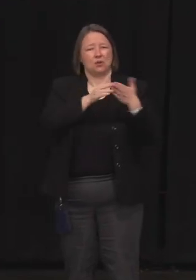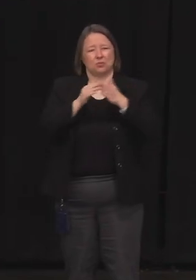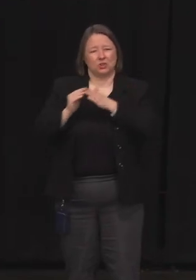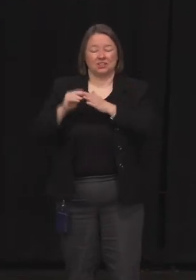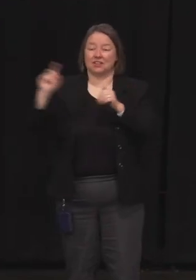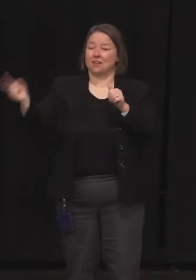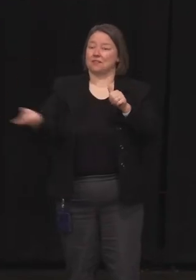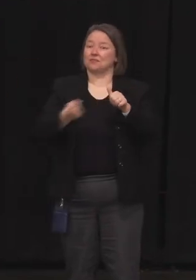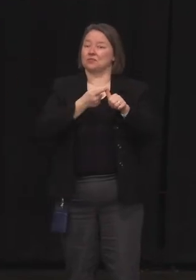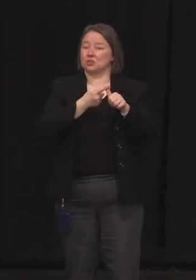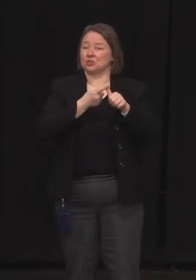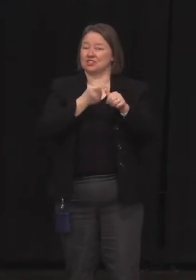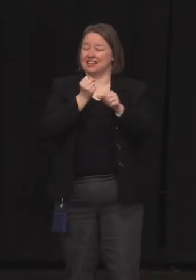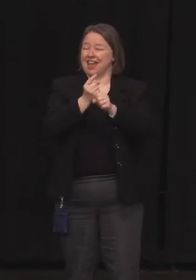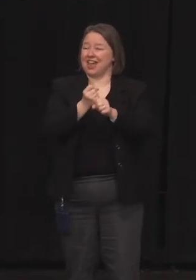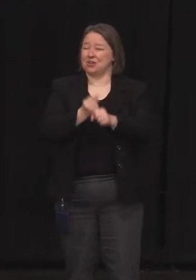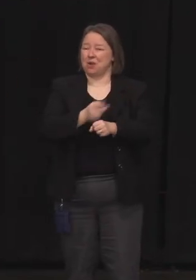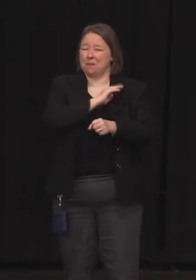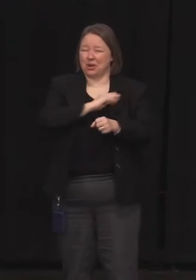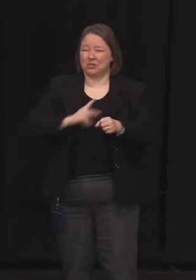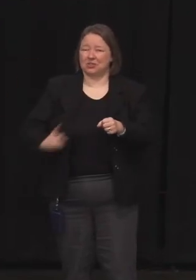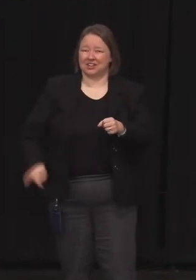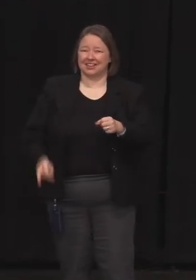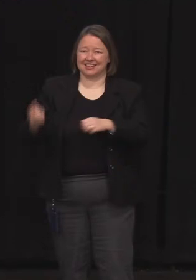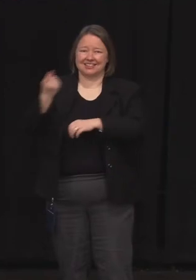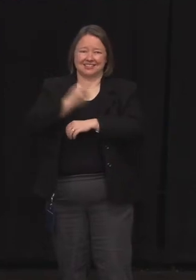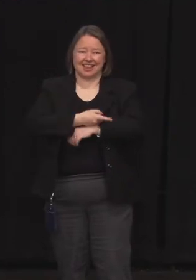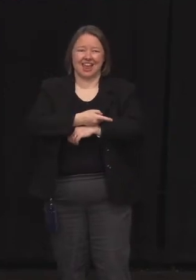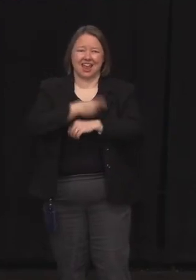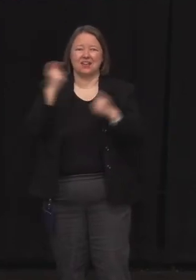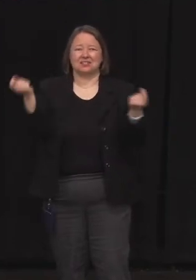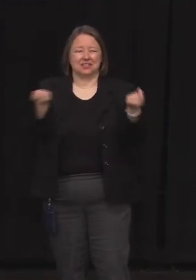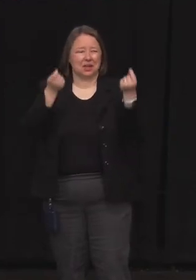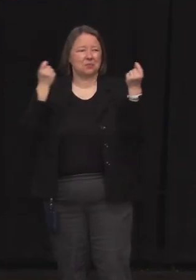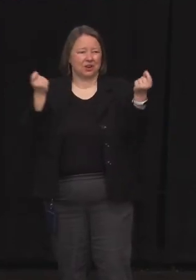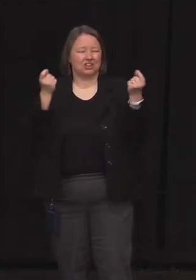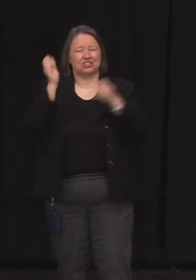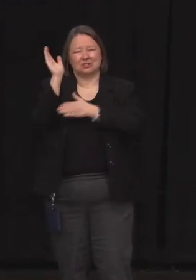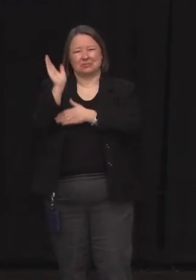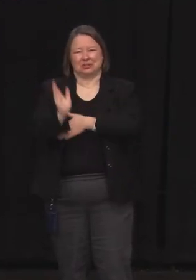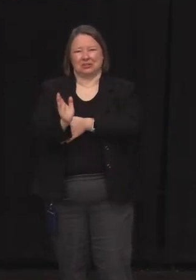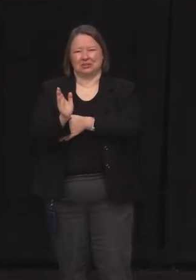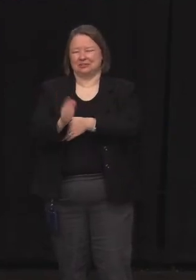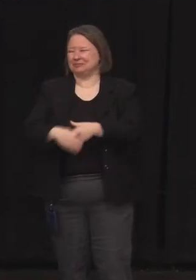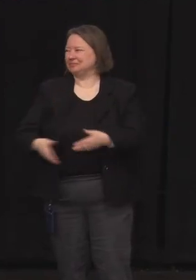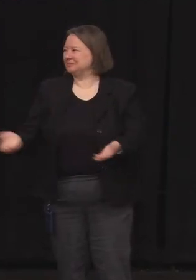community's first annual Martin Luther King Day of Celebration speaker.